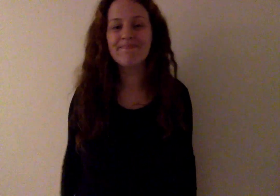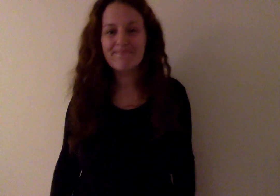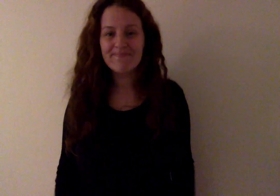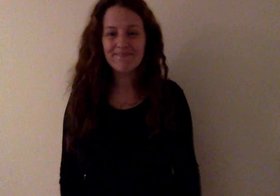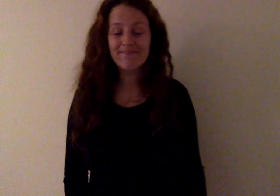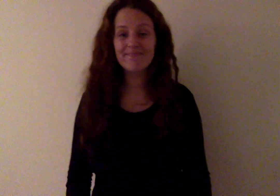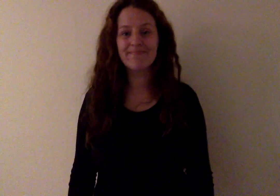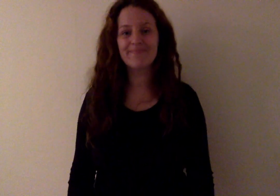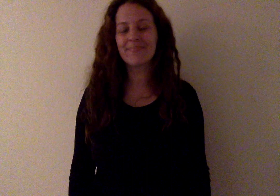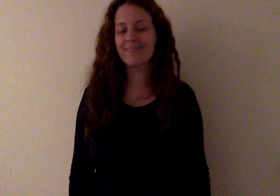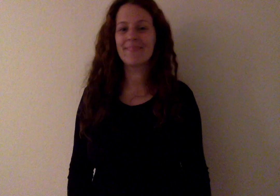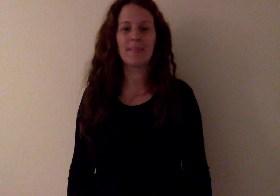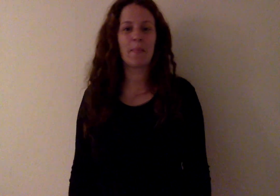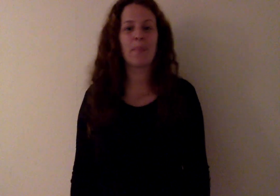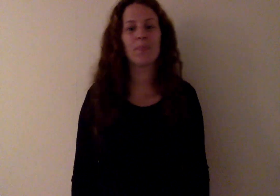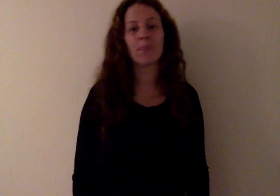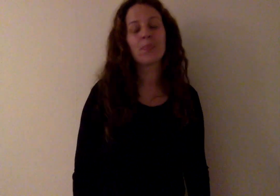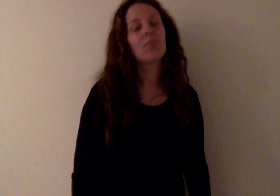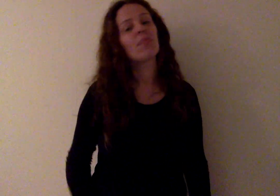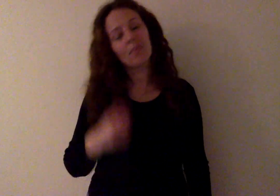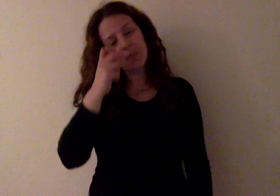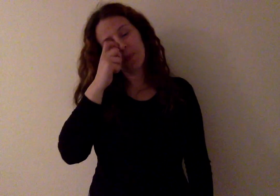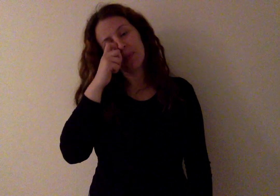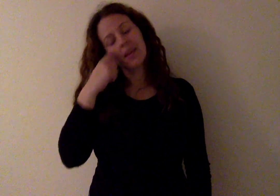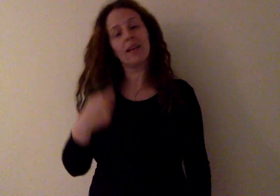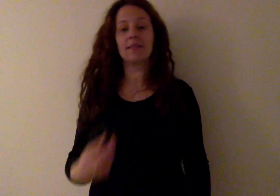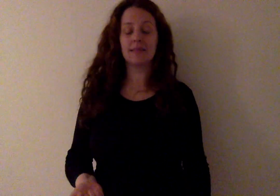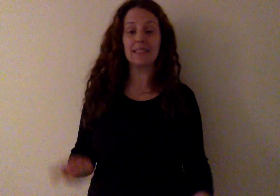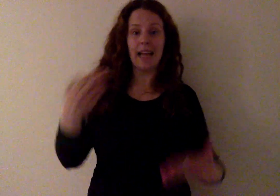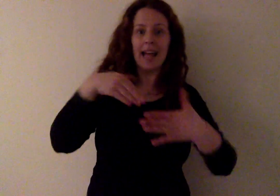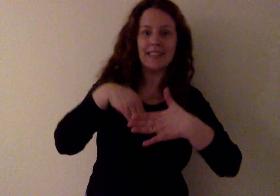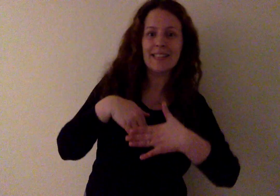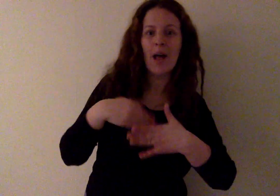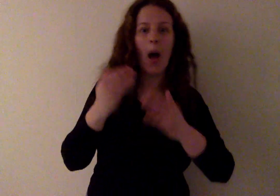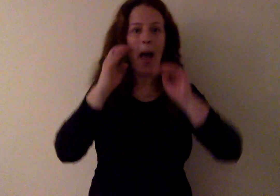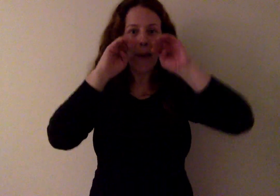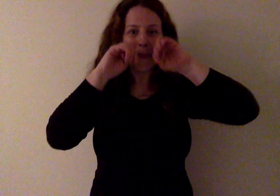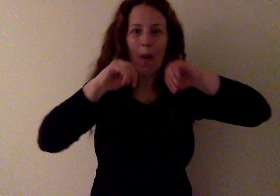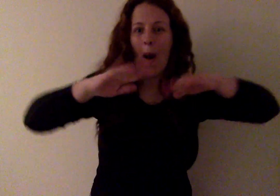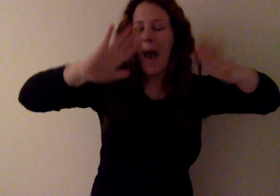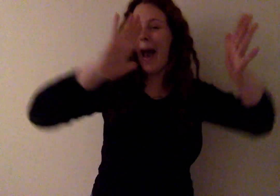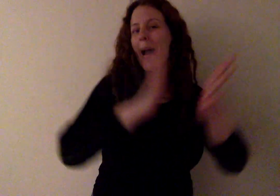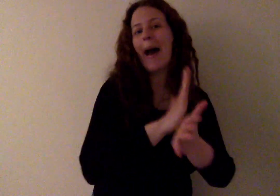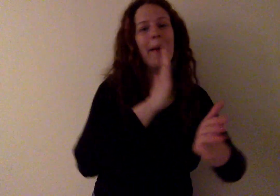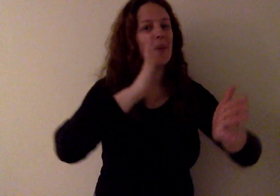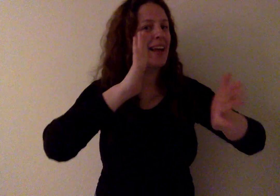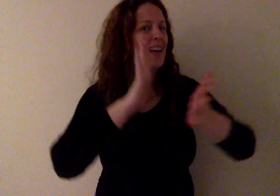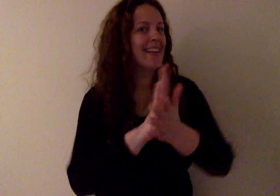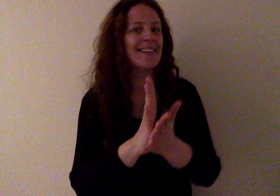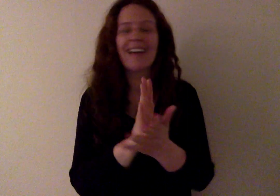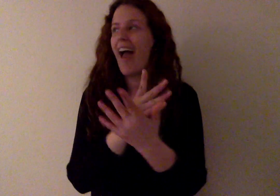It all seemed too good to be true. Hither and thither through the meadows he rambled